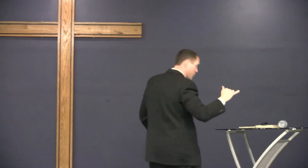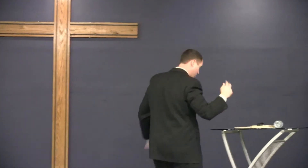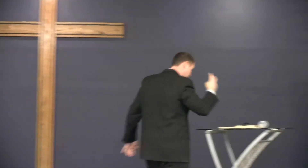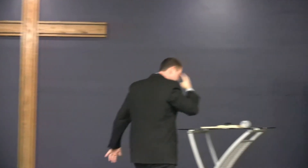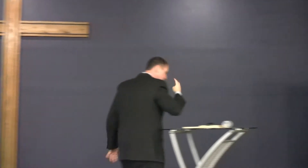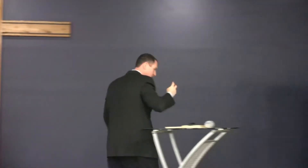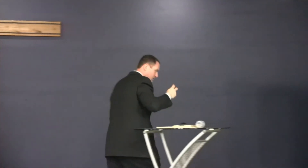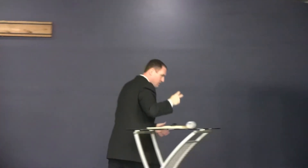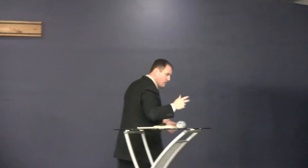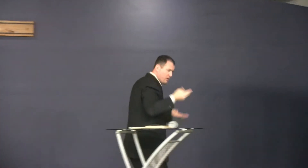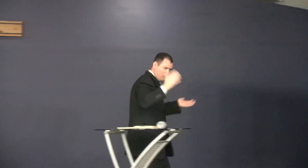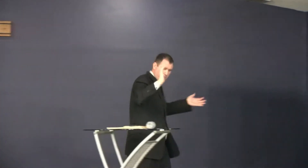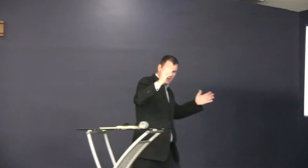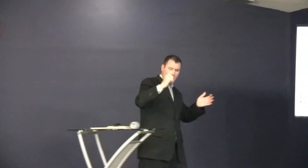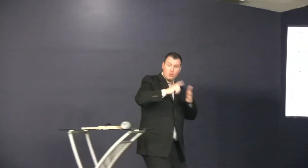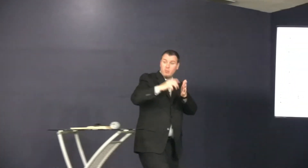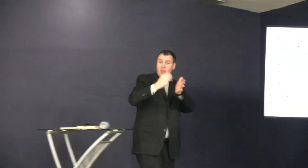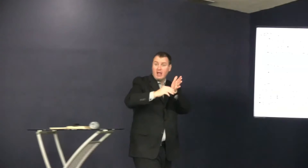Jesus coming in saying he's the king.